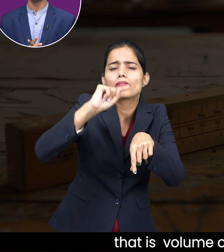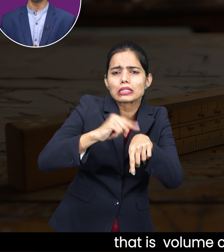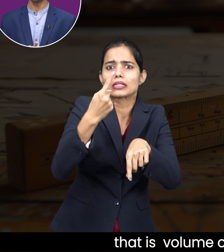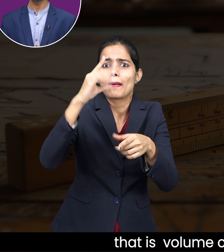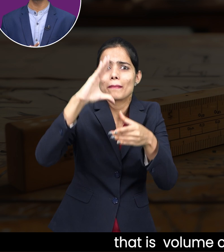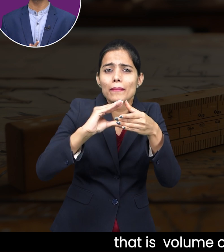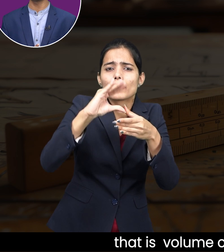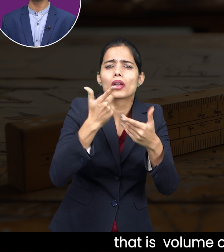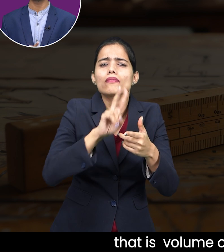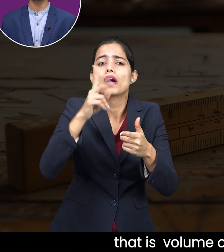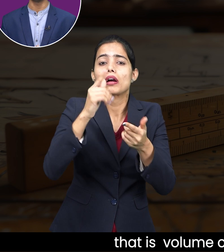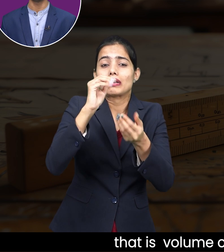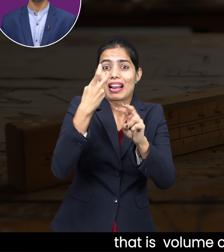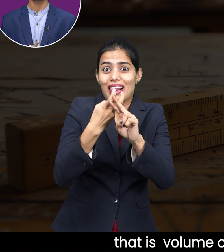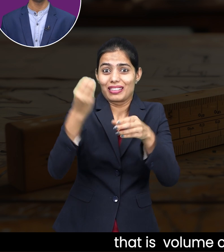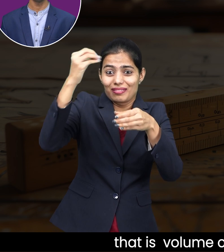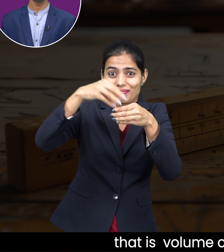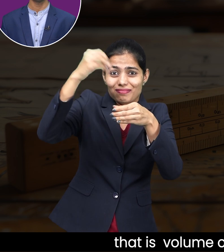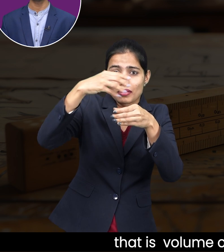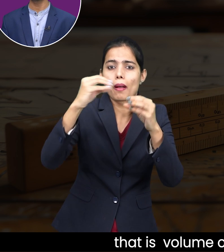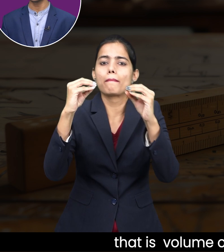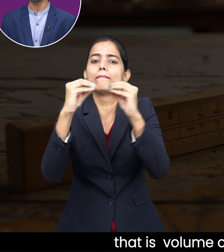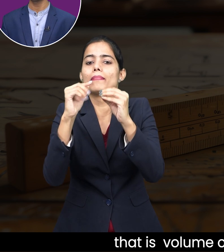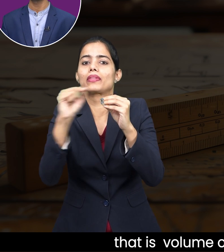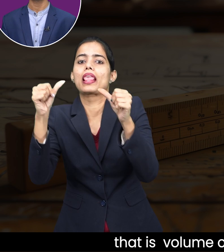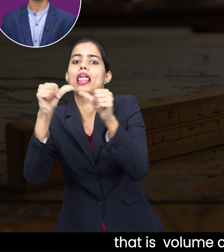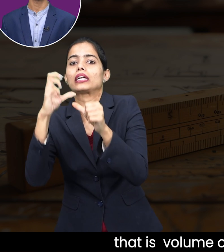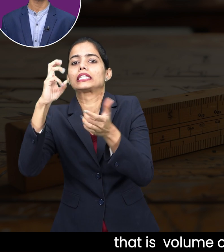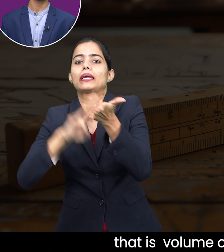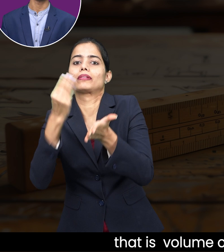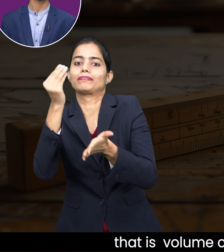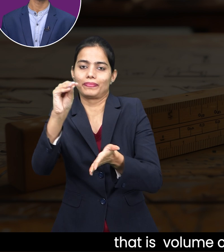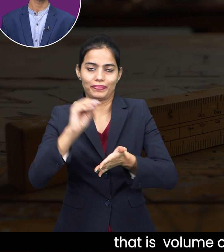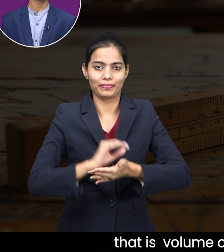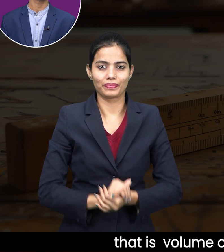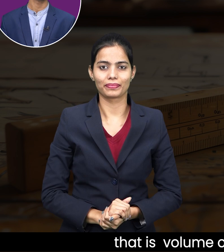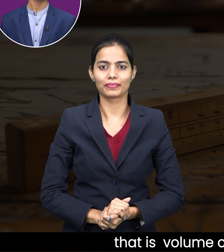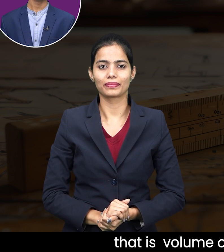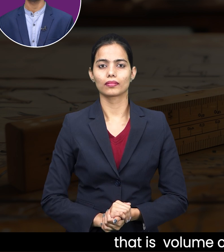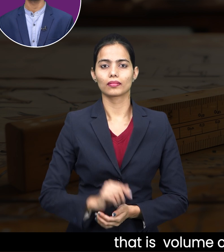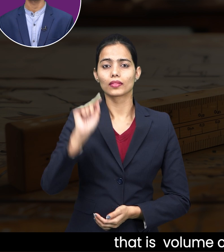is, volume of the stone is equal to B minus A centimeter cube.